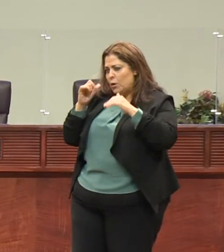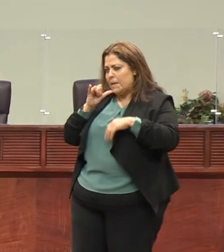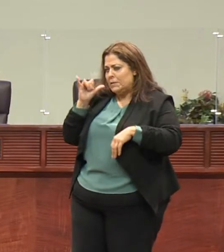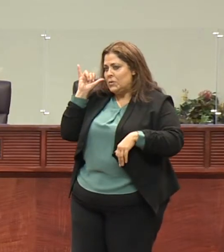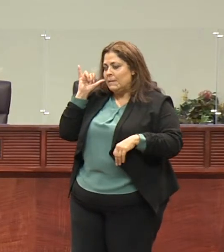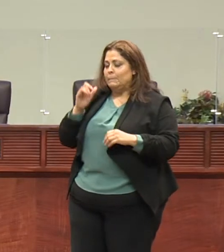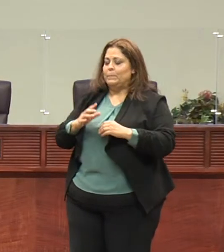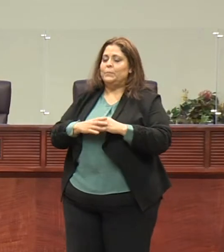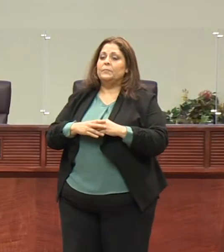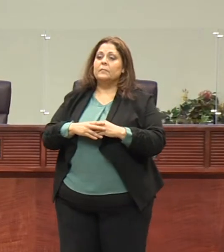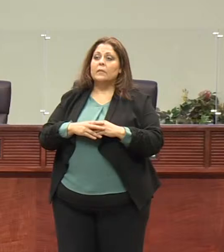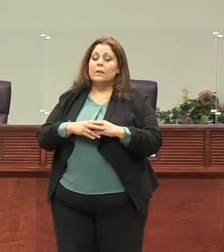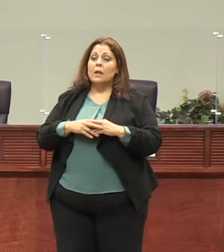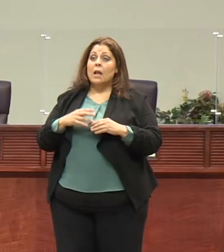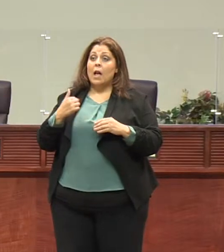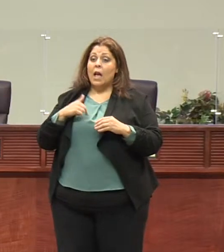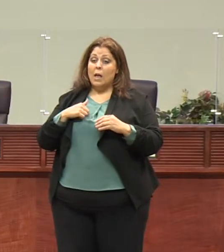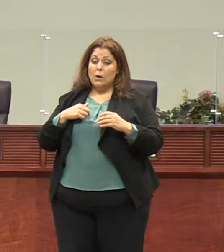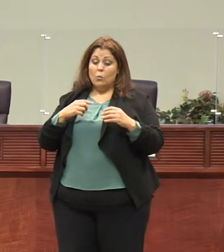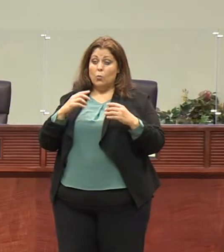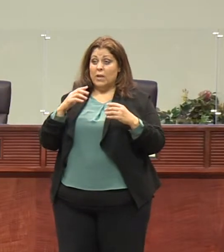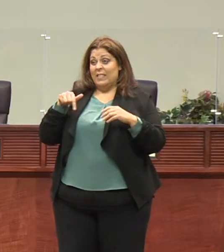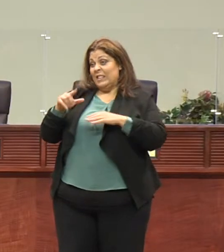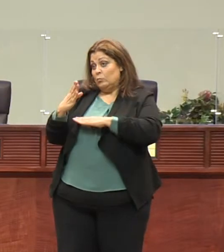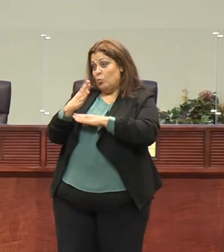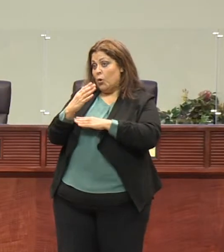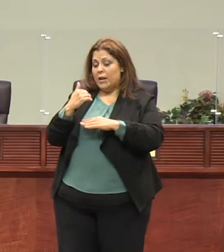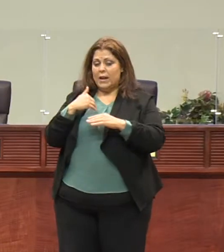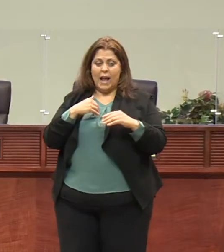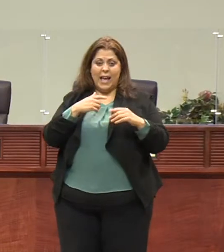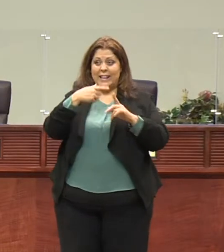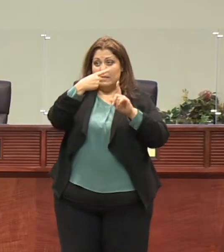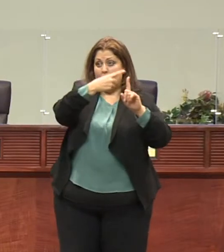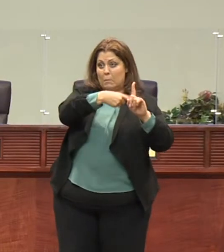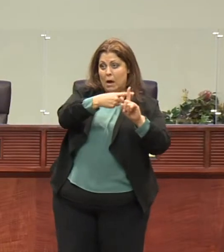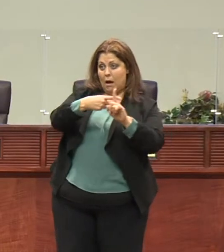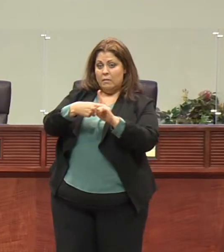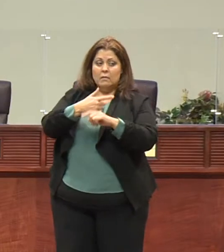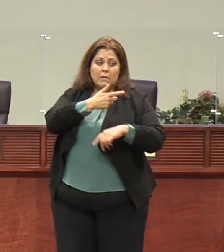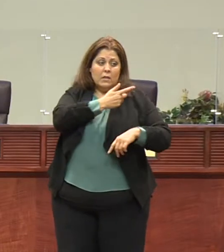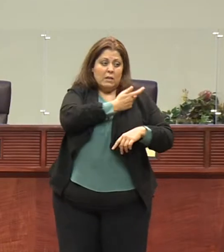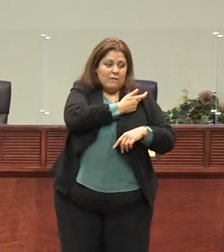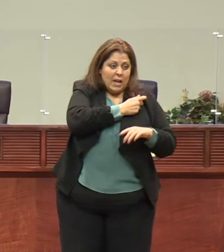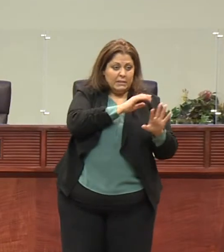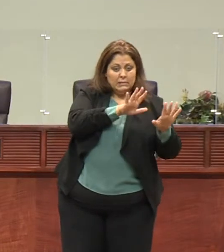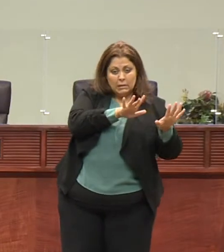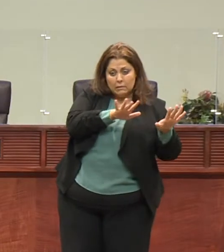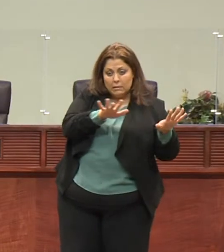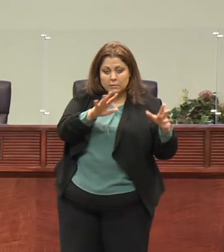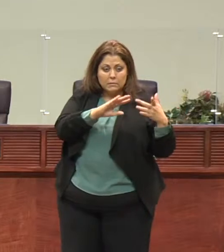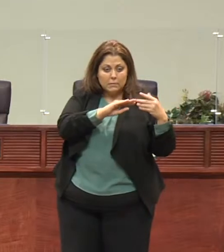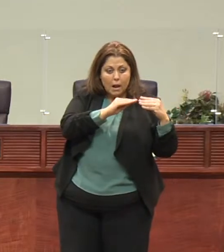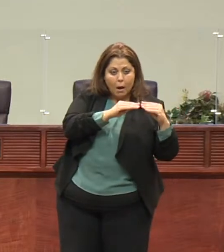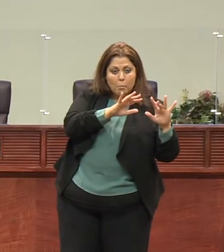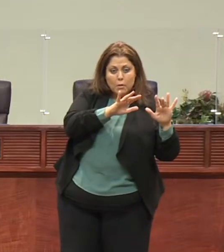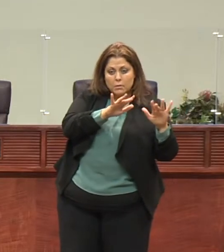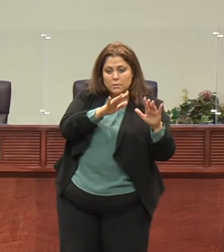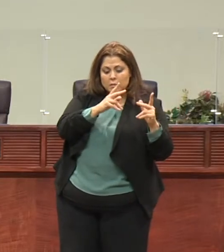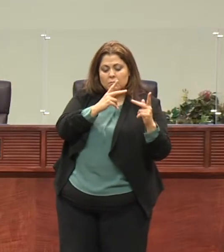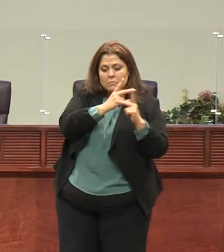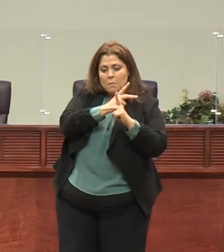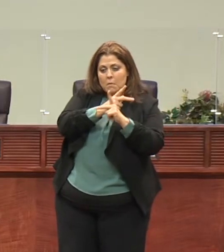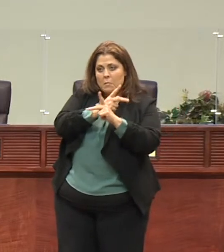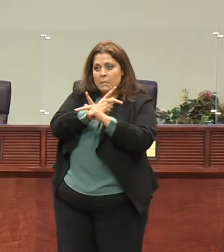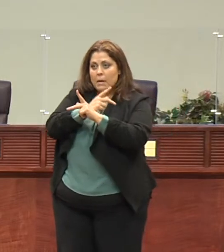We actually did analytics this morning looking at every month how the vaccines behave, but I don't have it yet in my mind. I